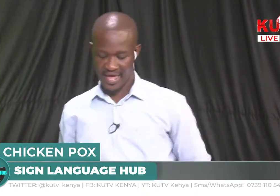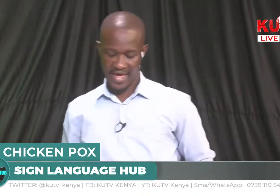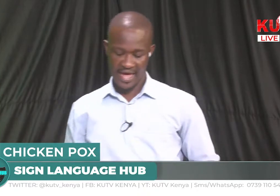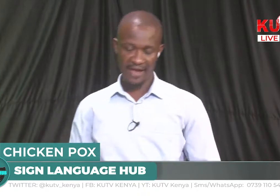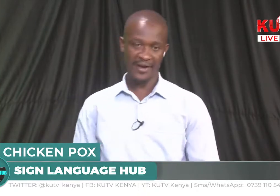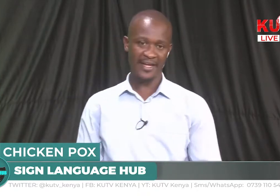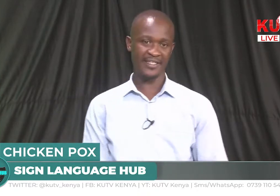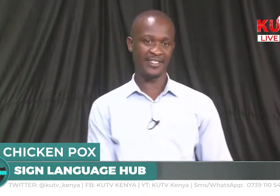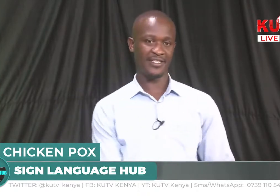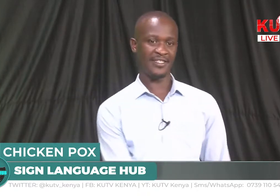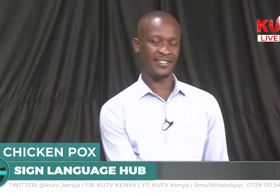Erect.